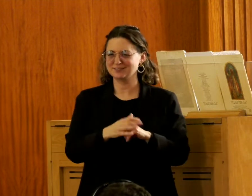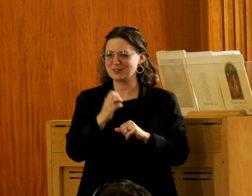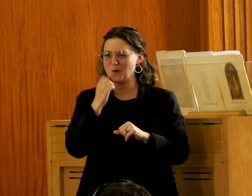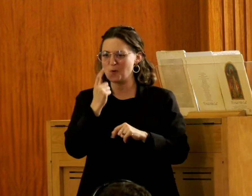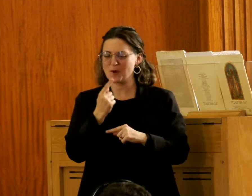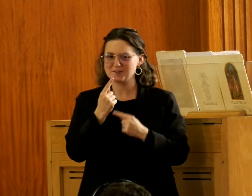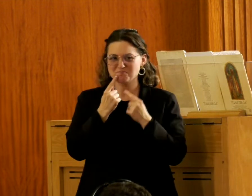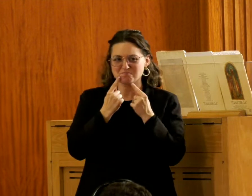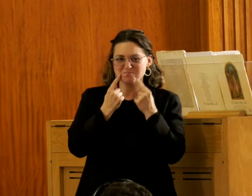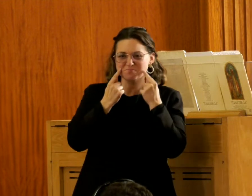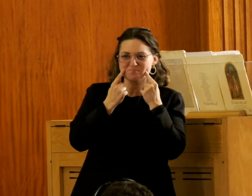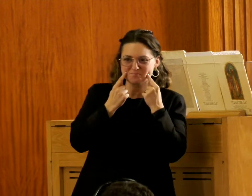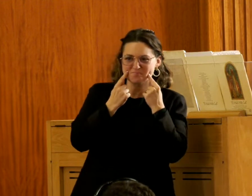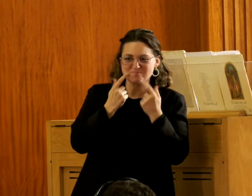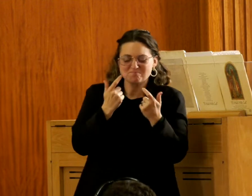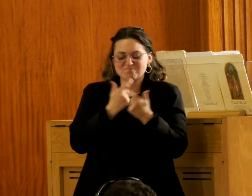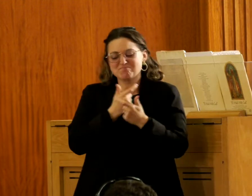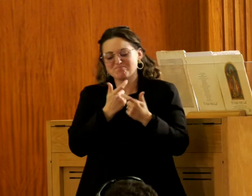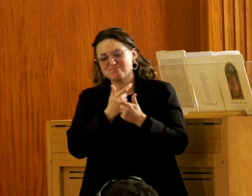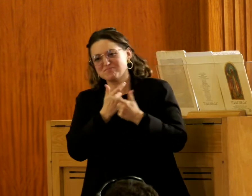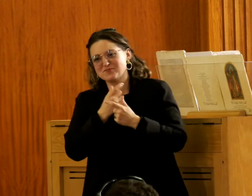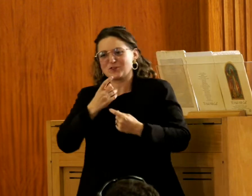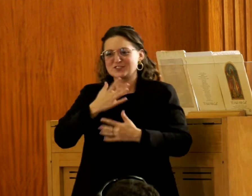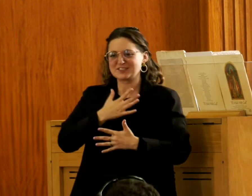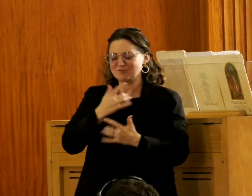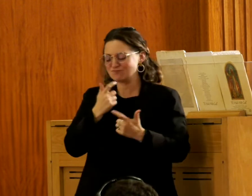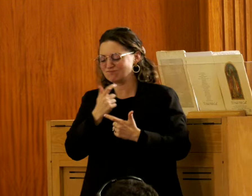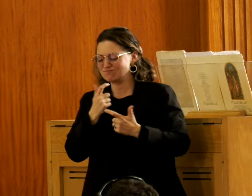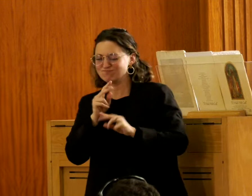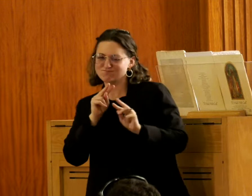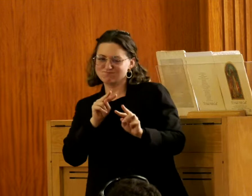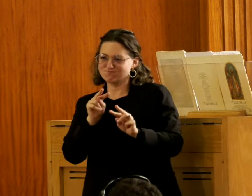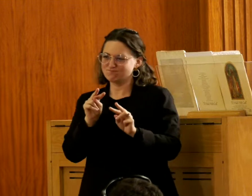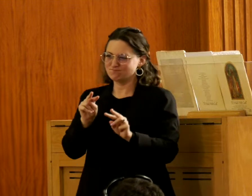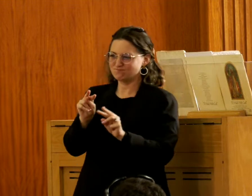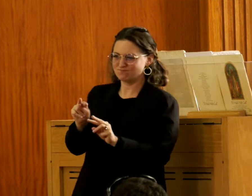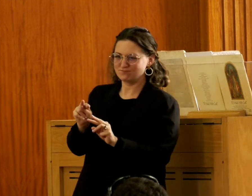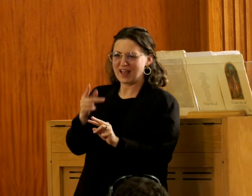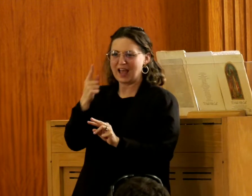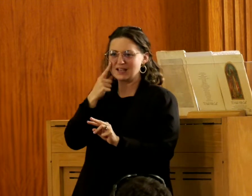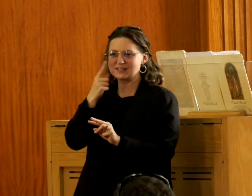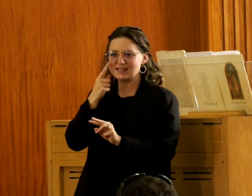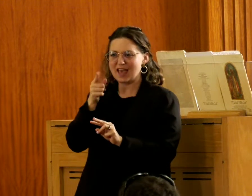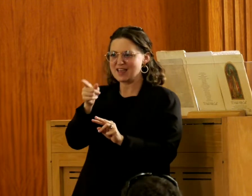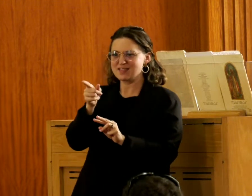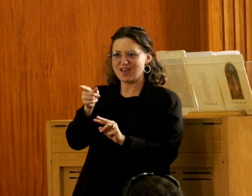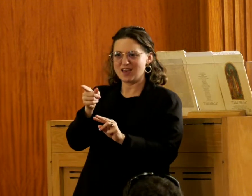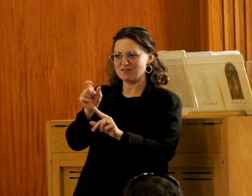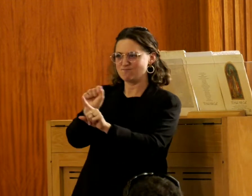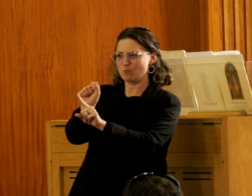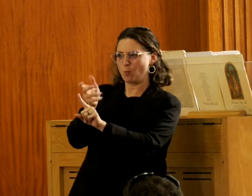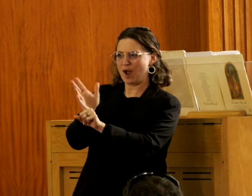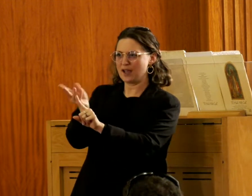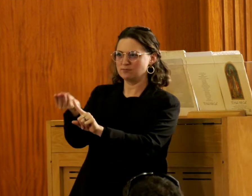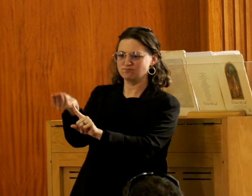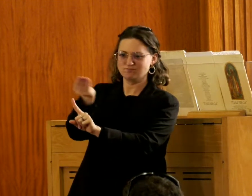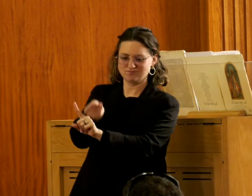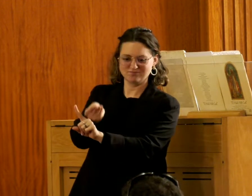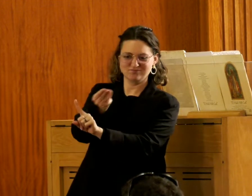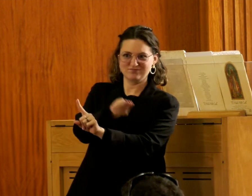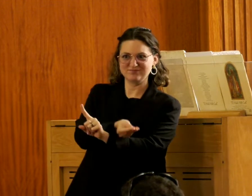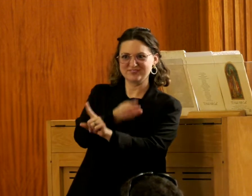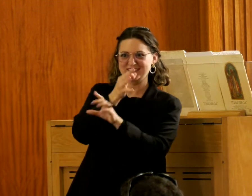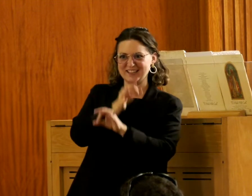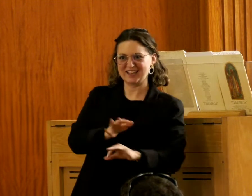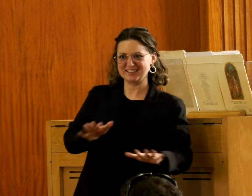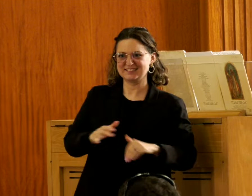wry grin and a hearty chuckle, she would take pleasure in seeing the traits of her children passed on. While Lynn